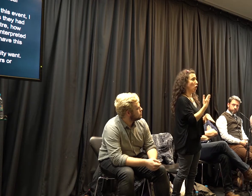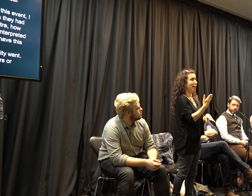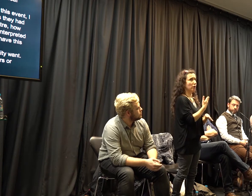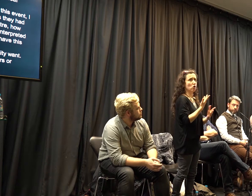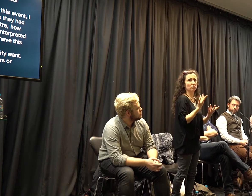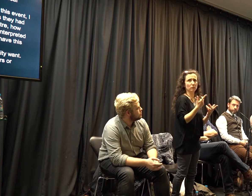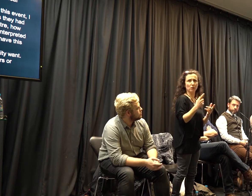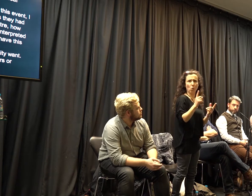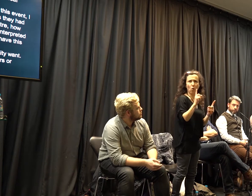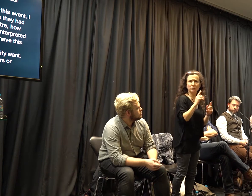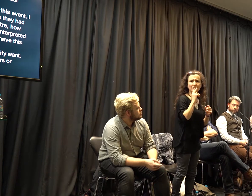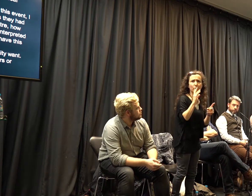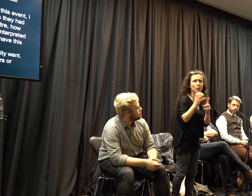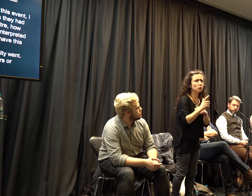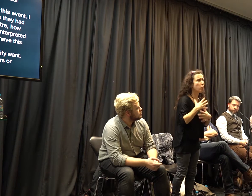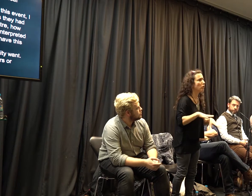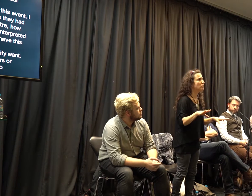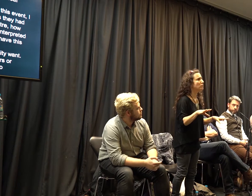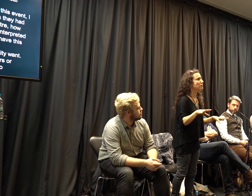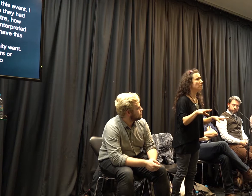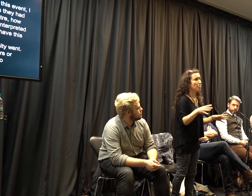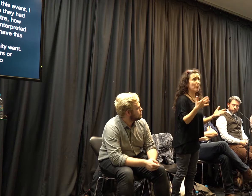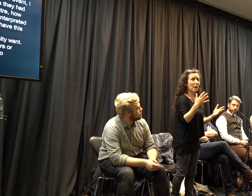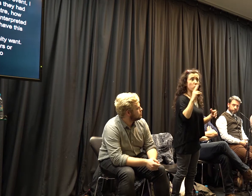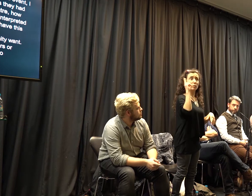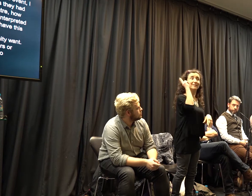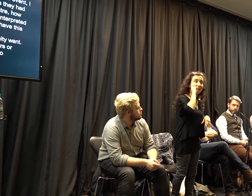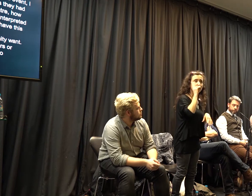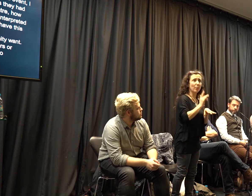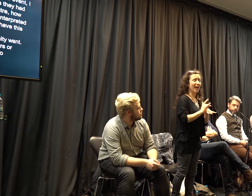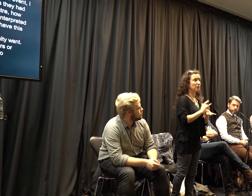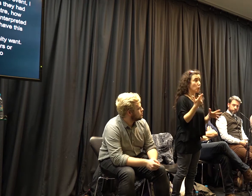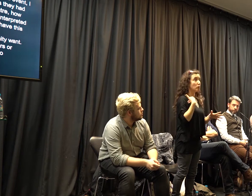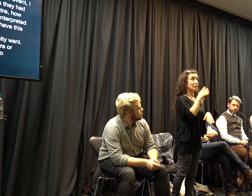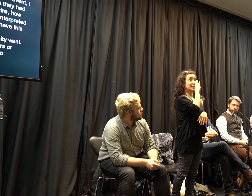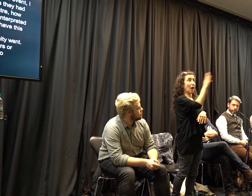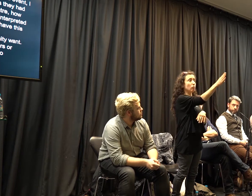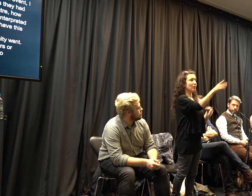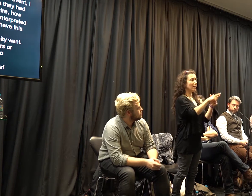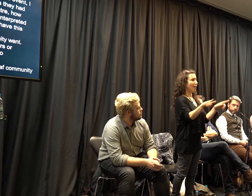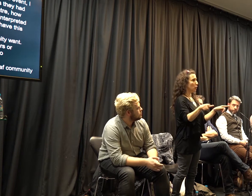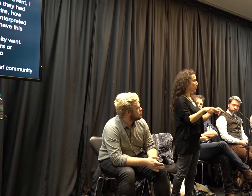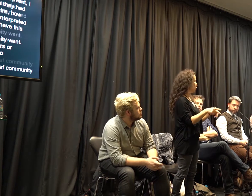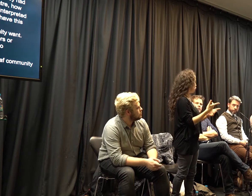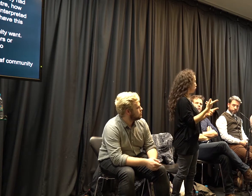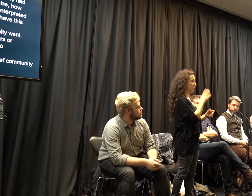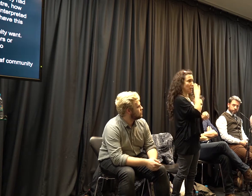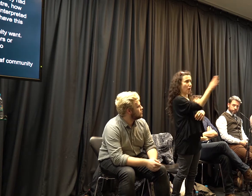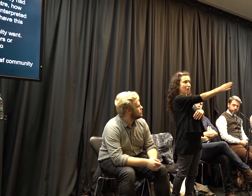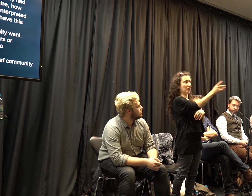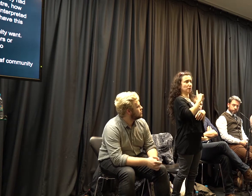no engagement. As I said earlier, nobody knows what the deaf community want. Do they want